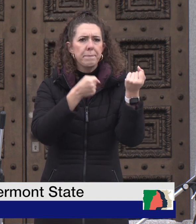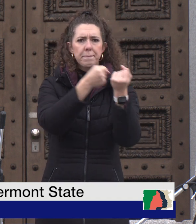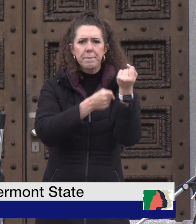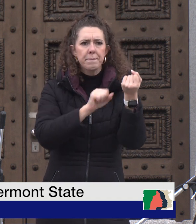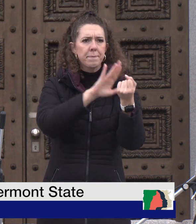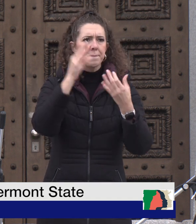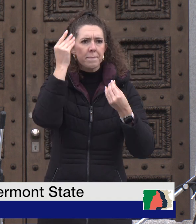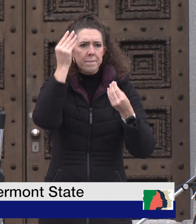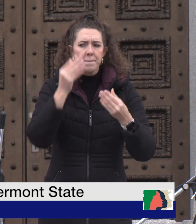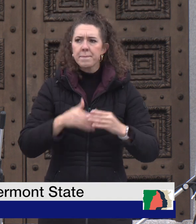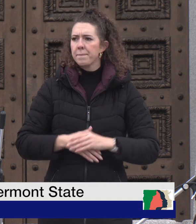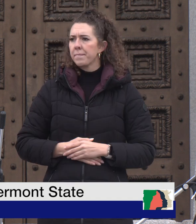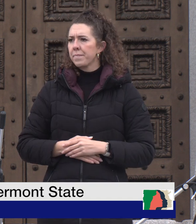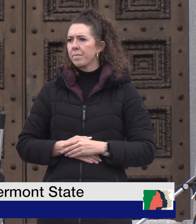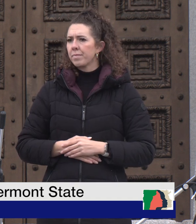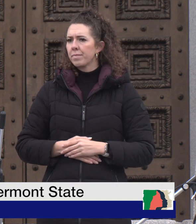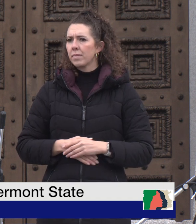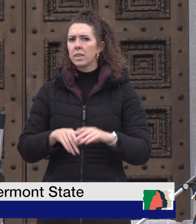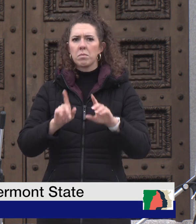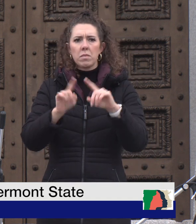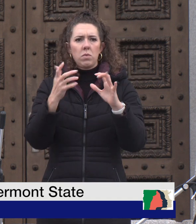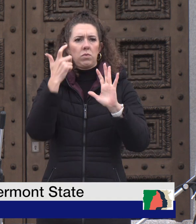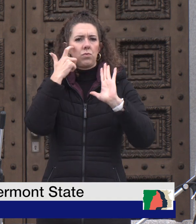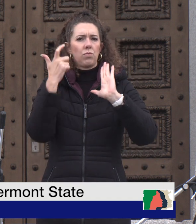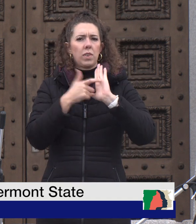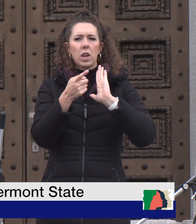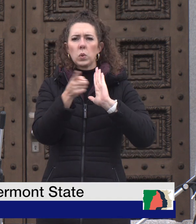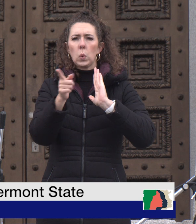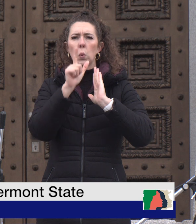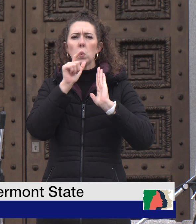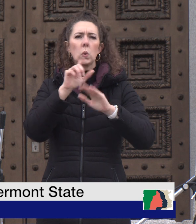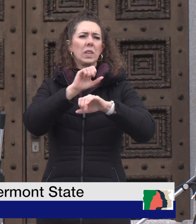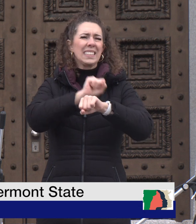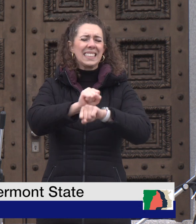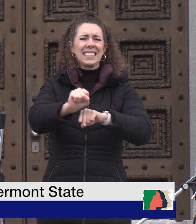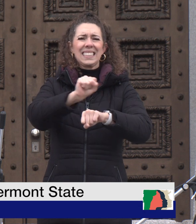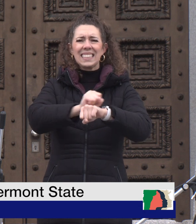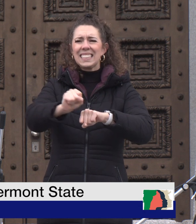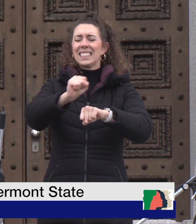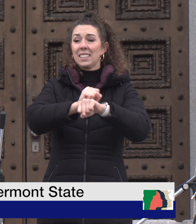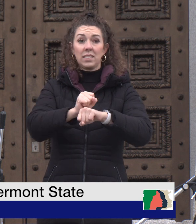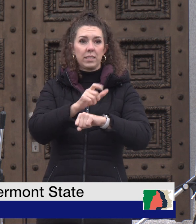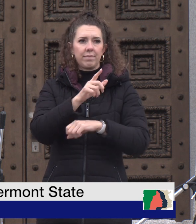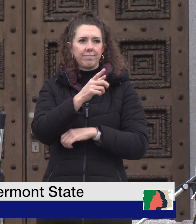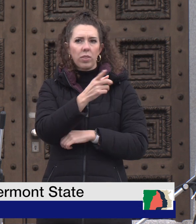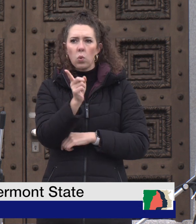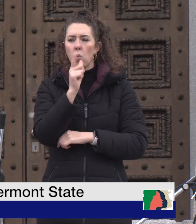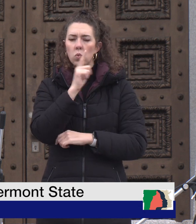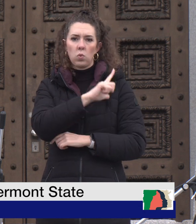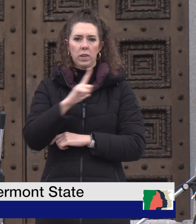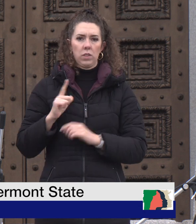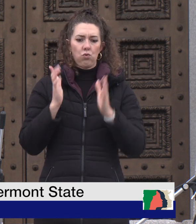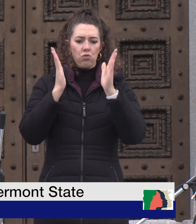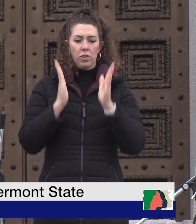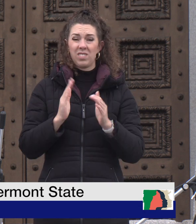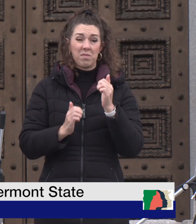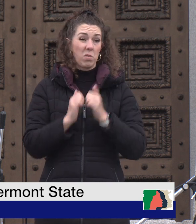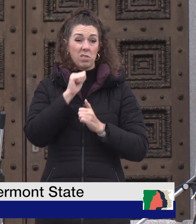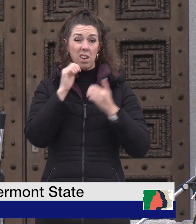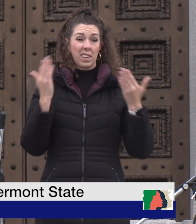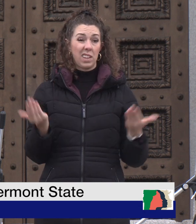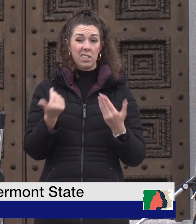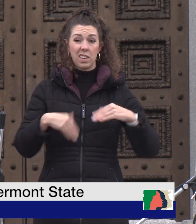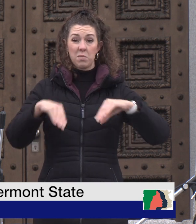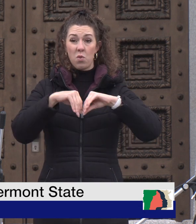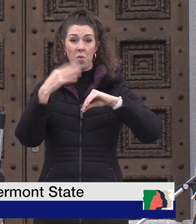thoughts. But I want to give thanks to those hardworking legislators who, most of whom aren't here now because